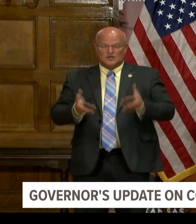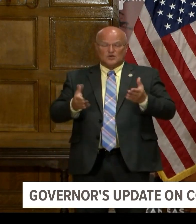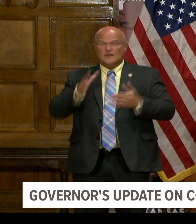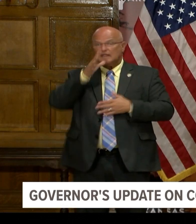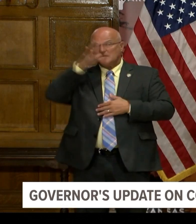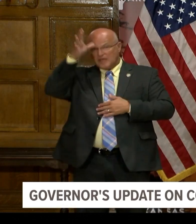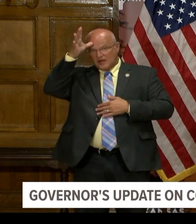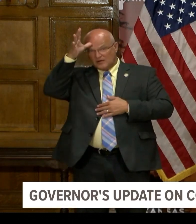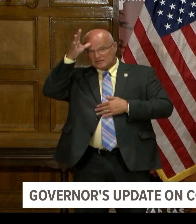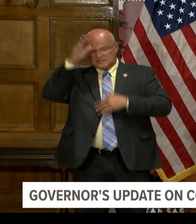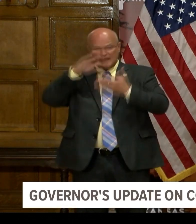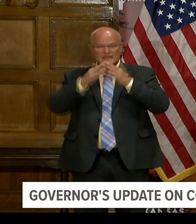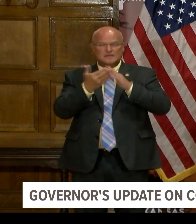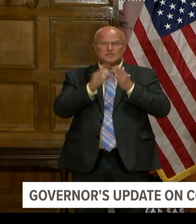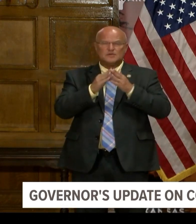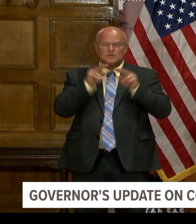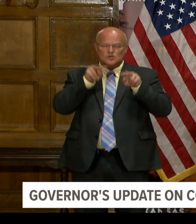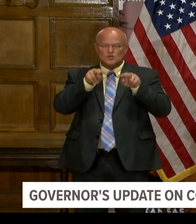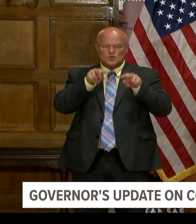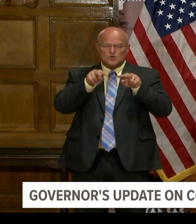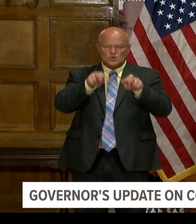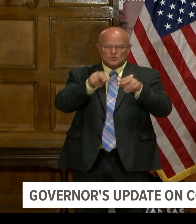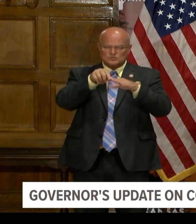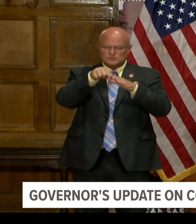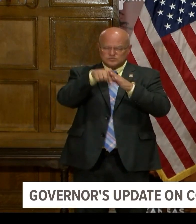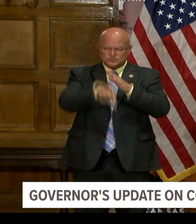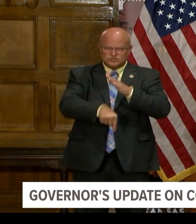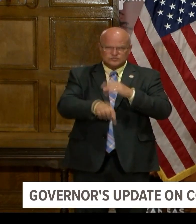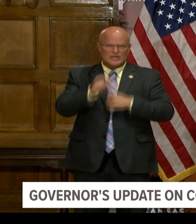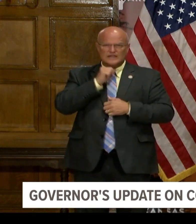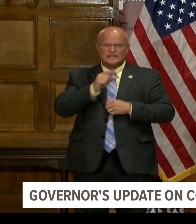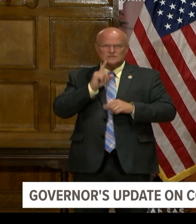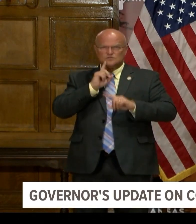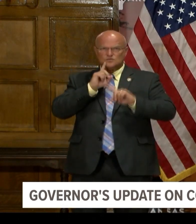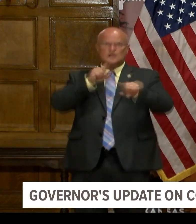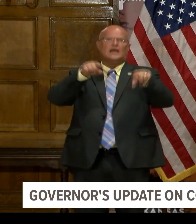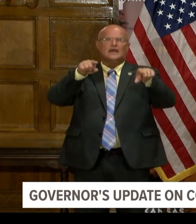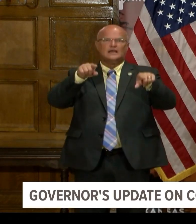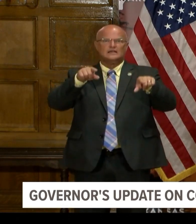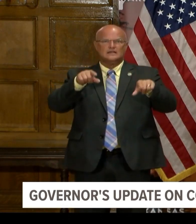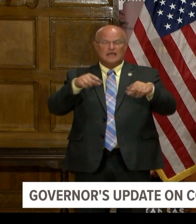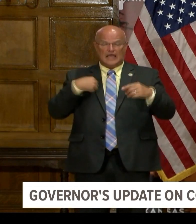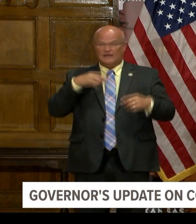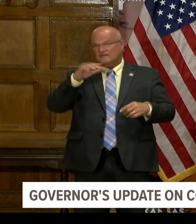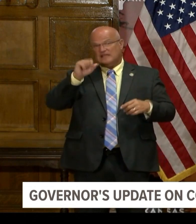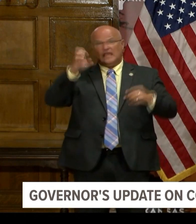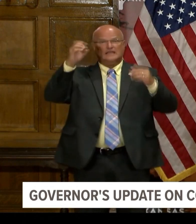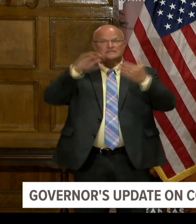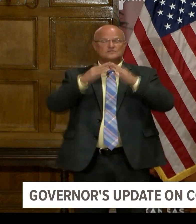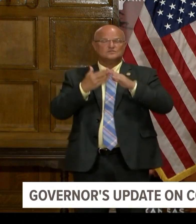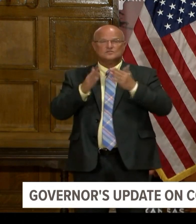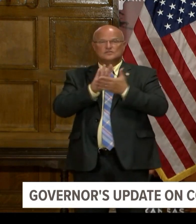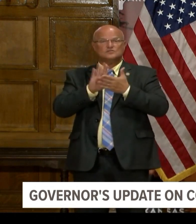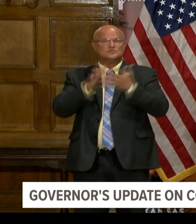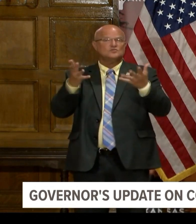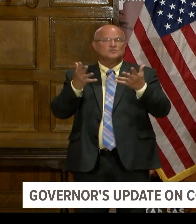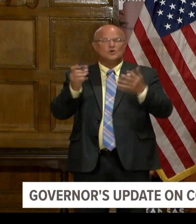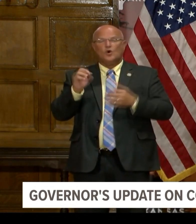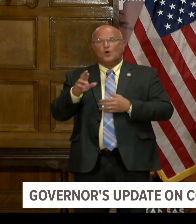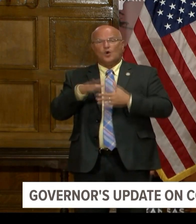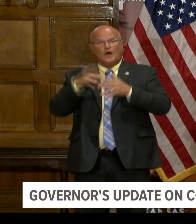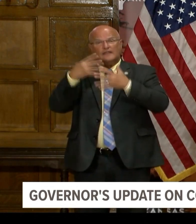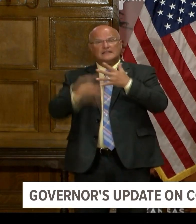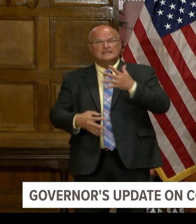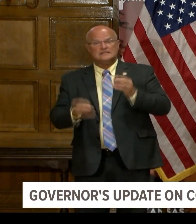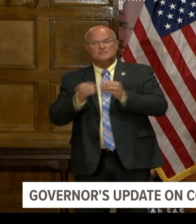communities to look more deeply and not simply to react by the fact that there is a case in a school, or that they're on the list that